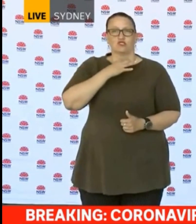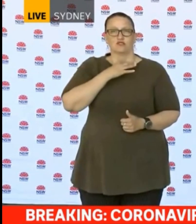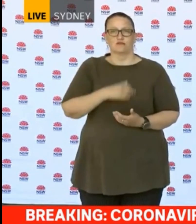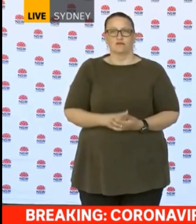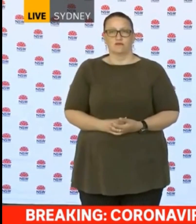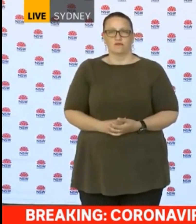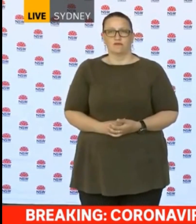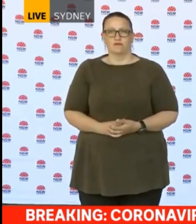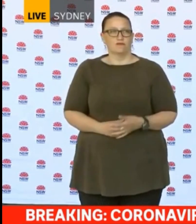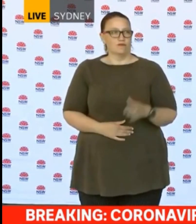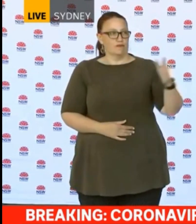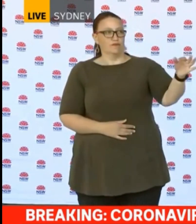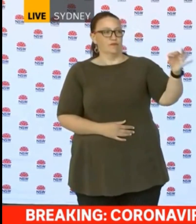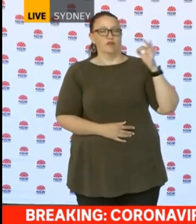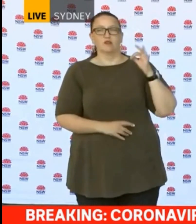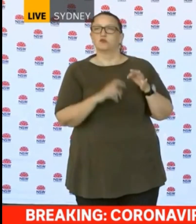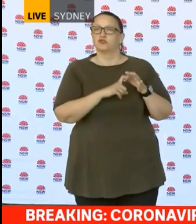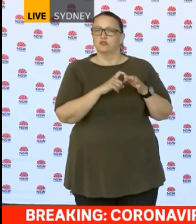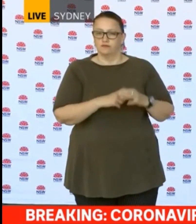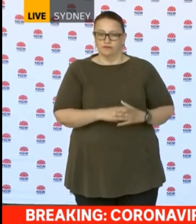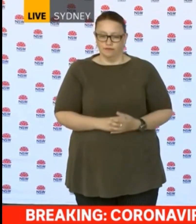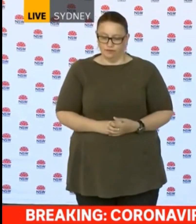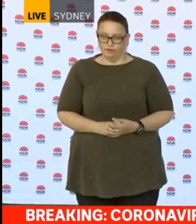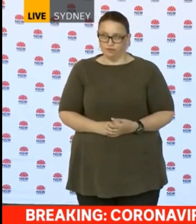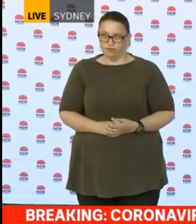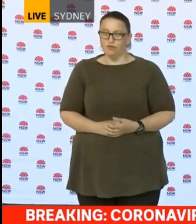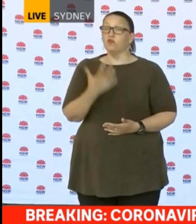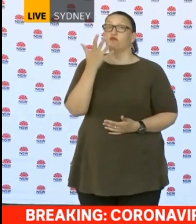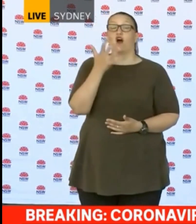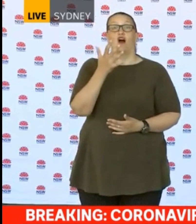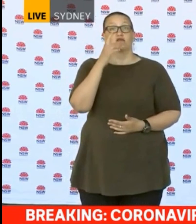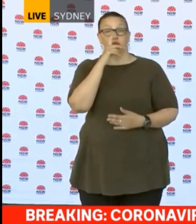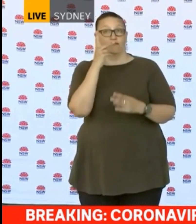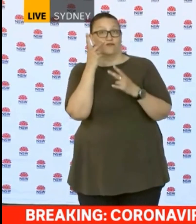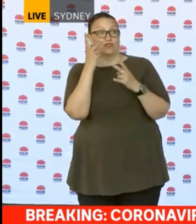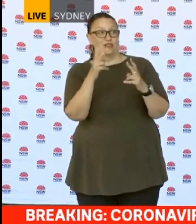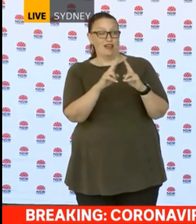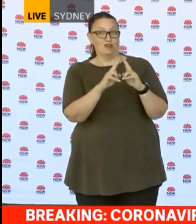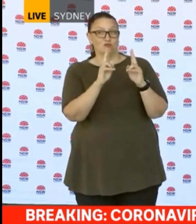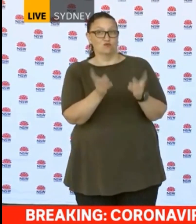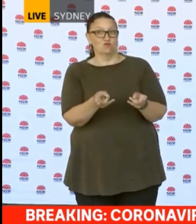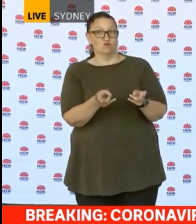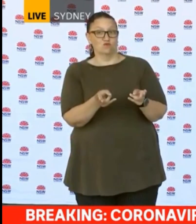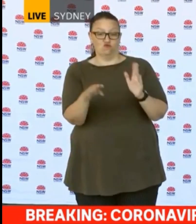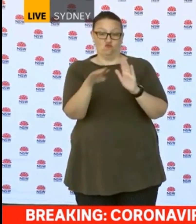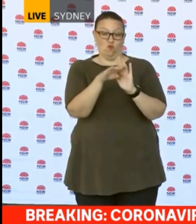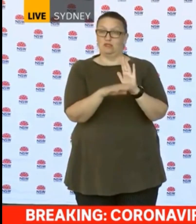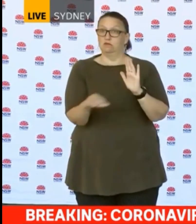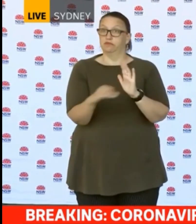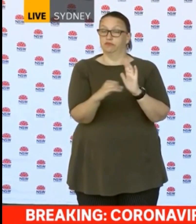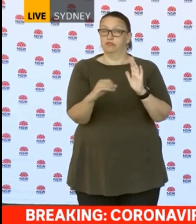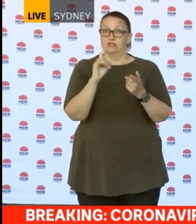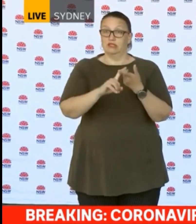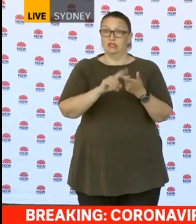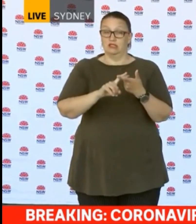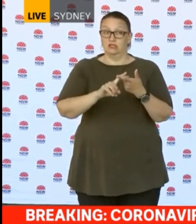picking you up on that, there's no suggestion then that the restriction on having 5 people in your household, 5 guests in your household, is going to be